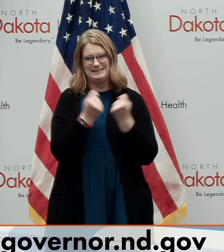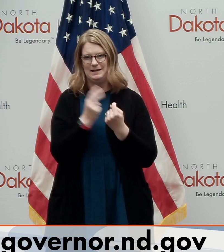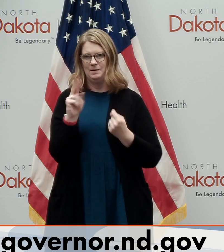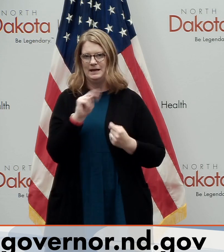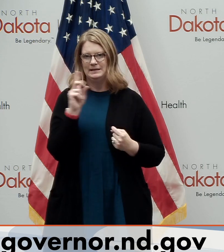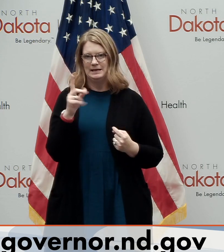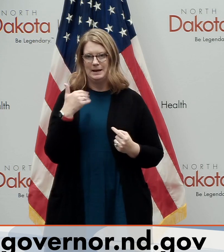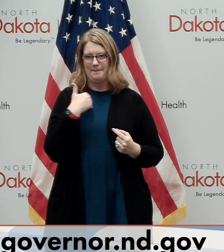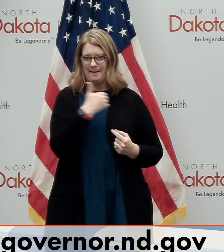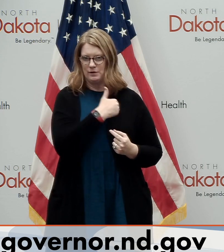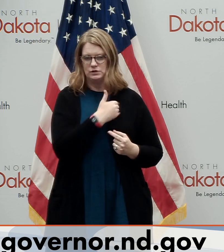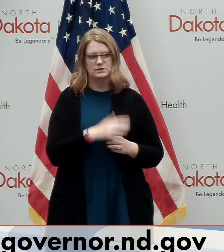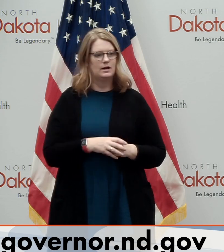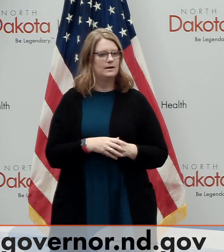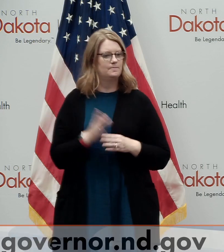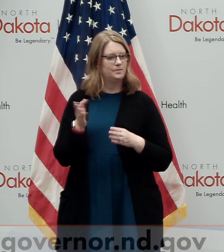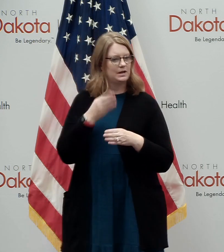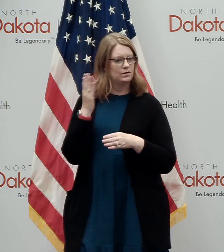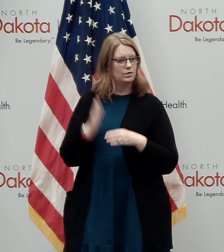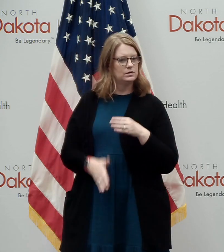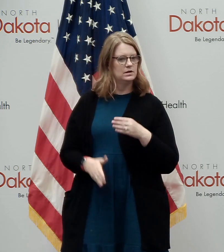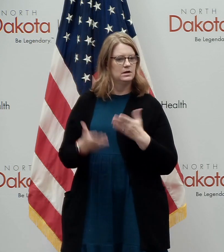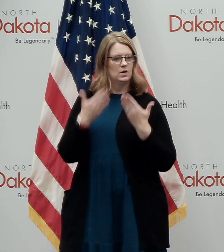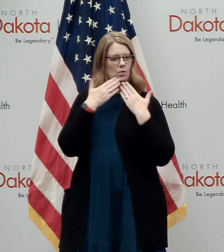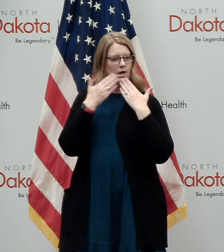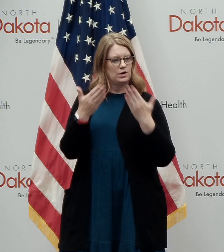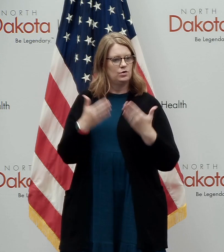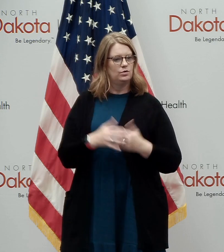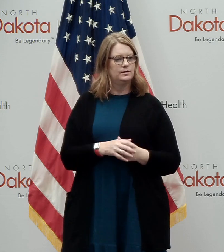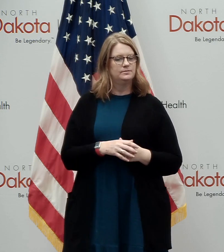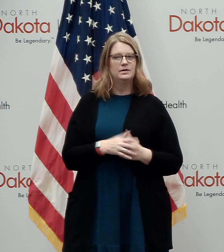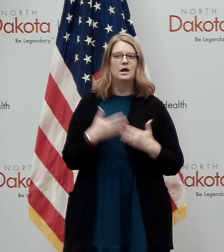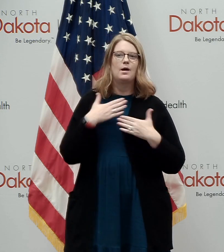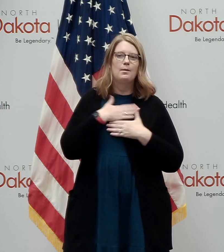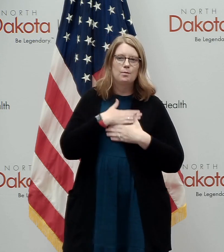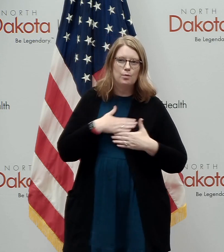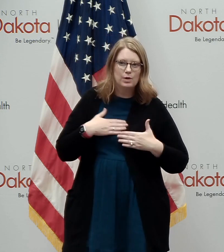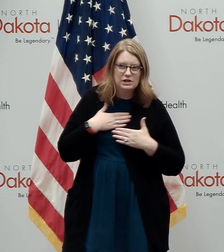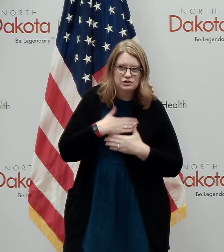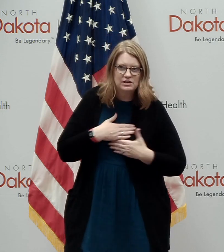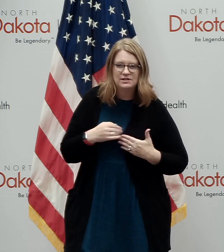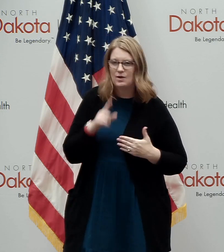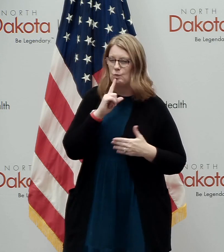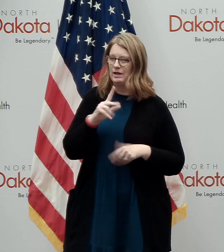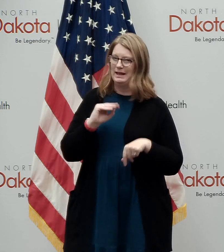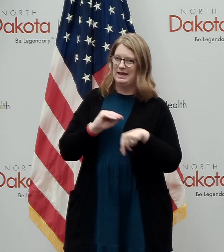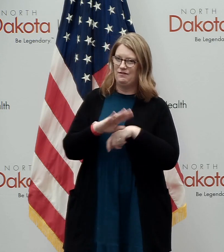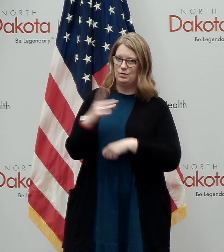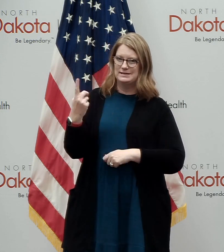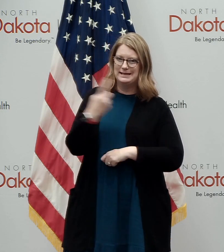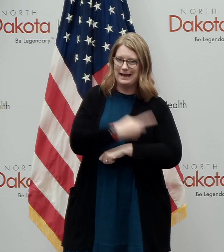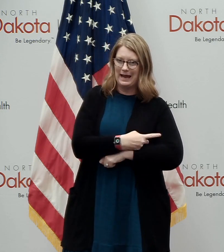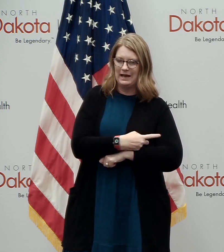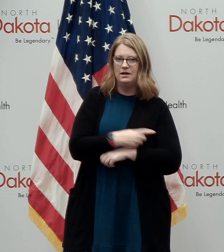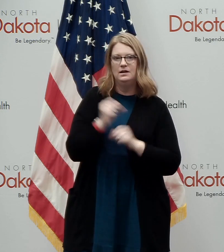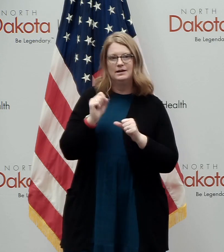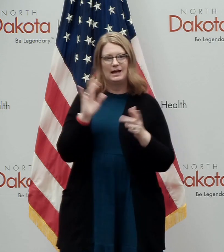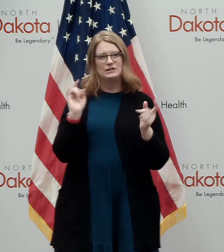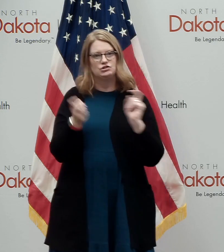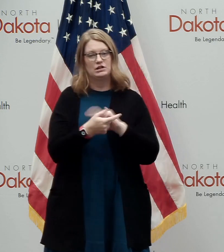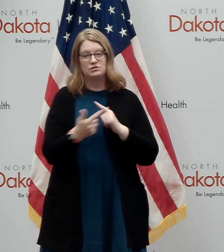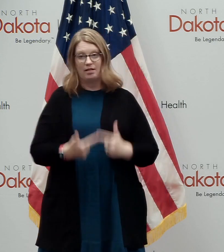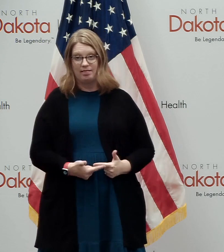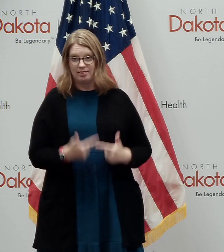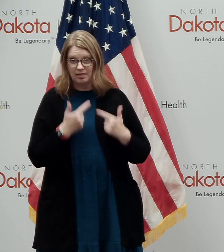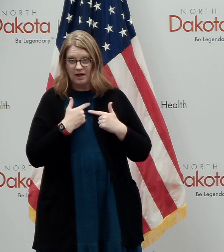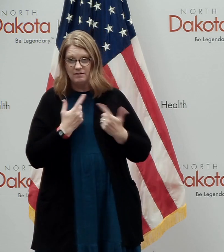members. And in closing, gratitude quote, appreciation can make a day. It can even change a life, and your willingness